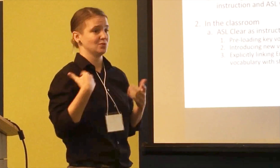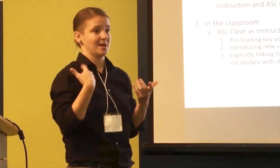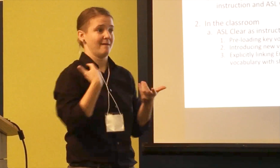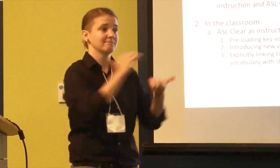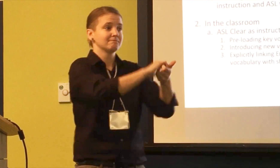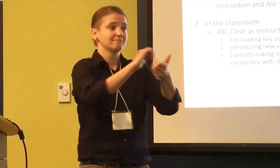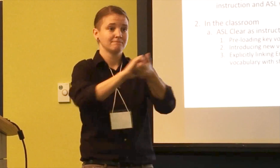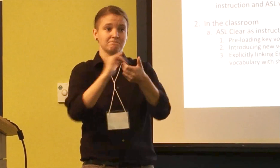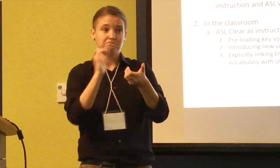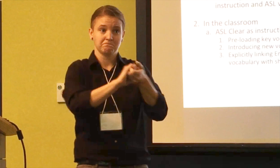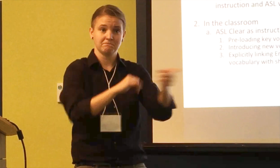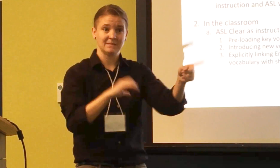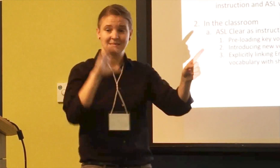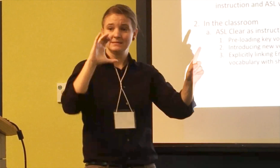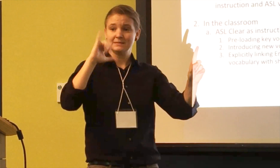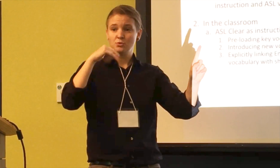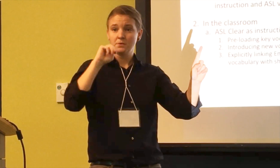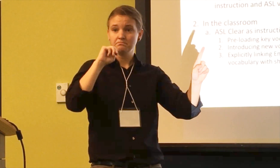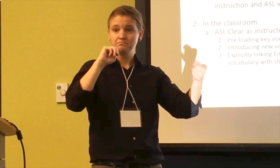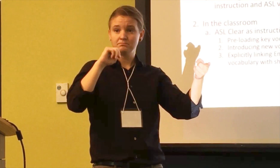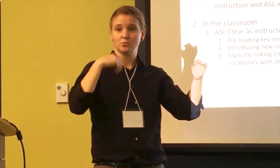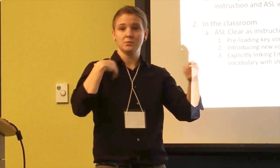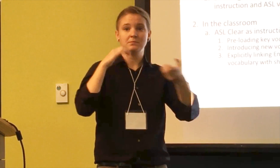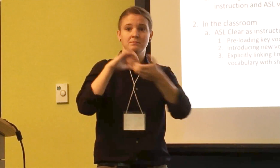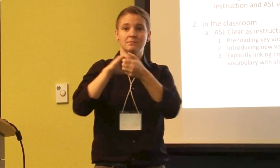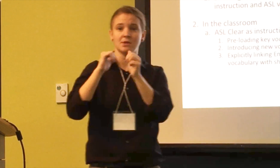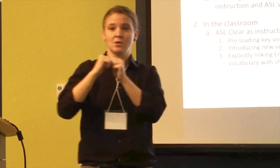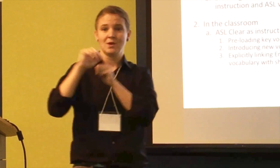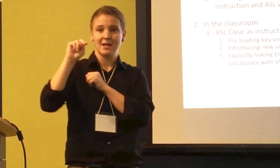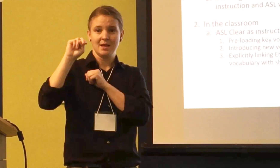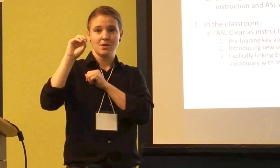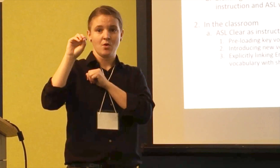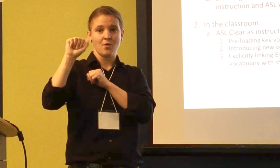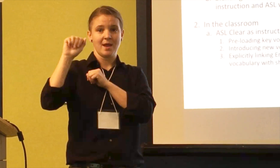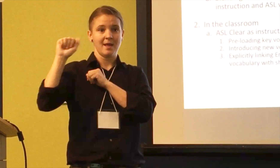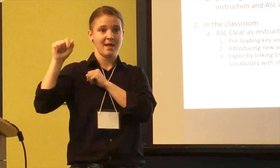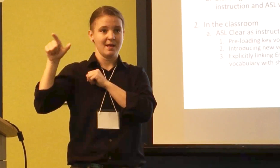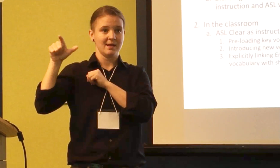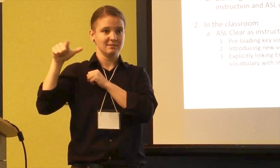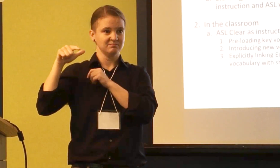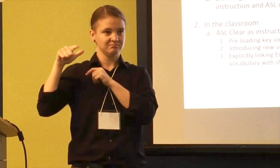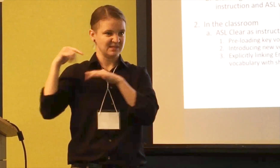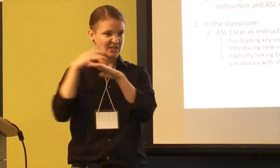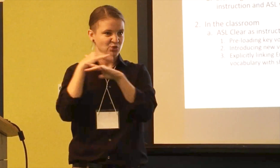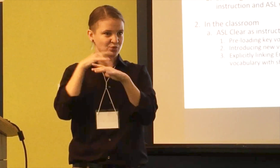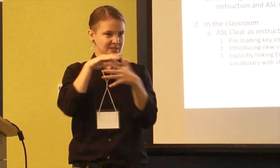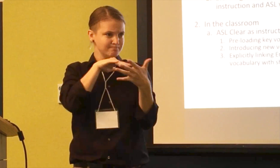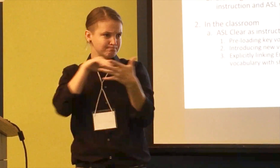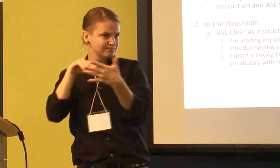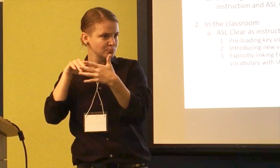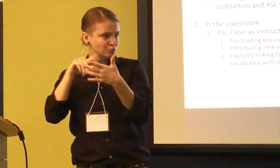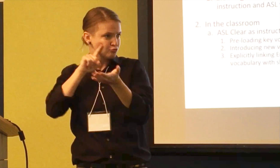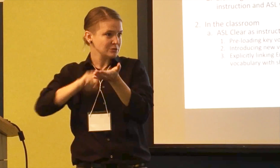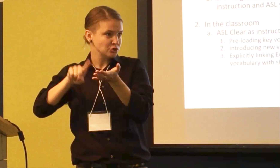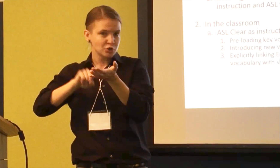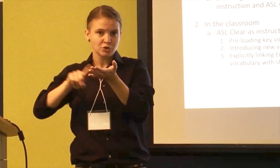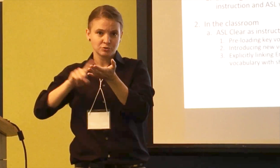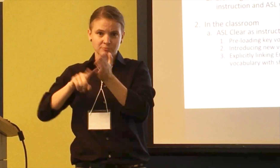what we do with this application is we engage in various collaborations. We're working now